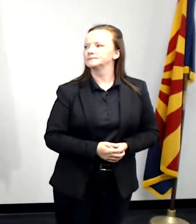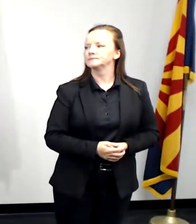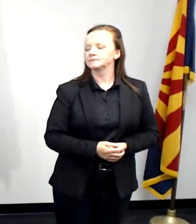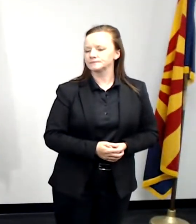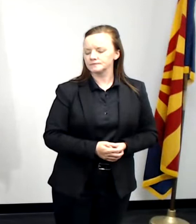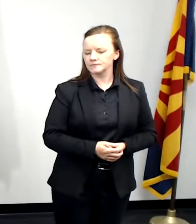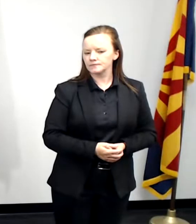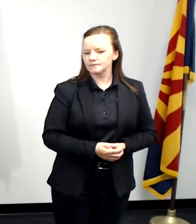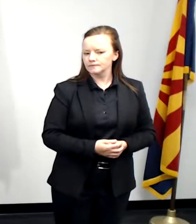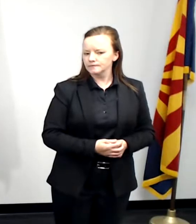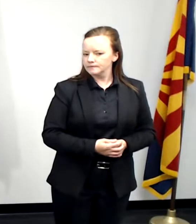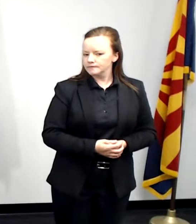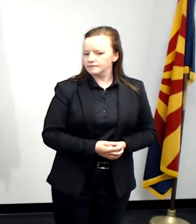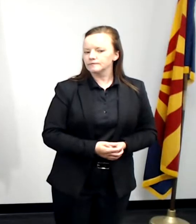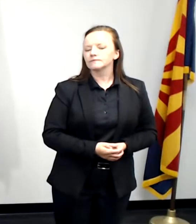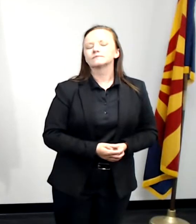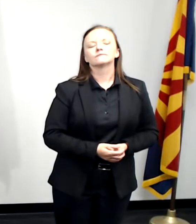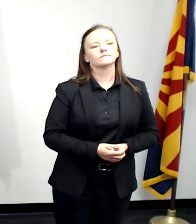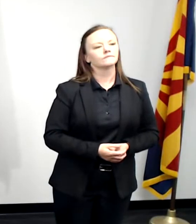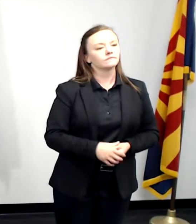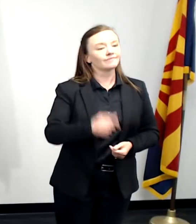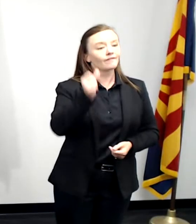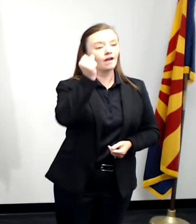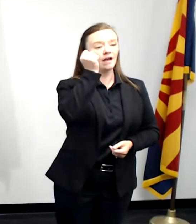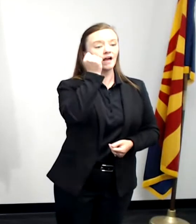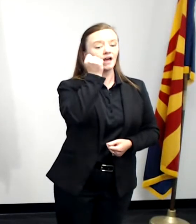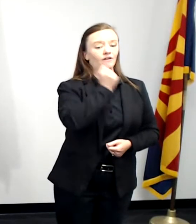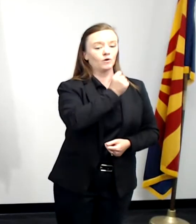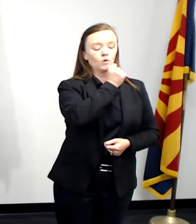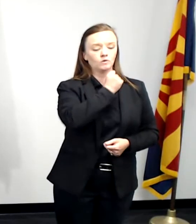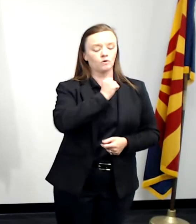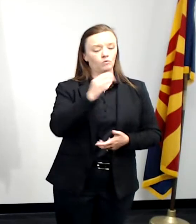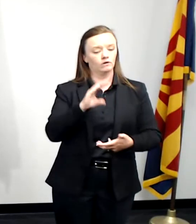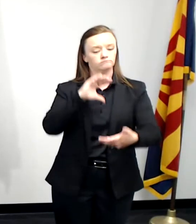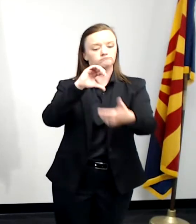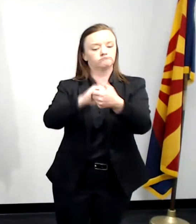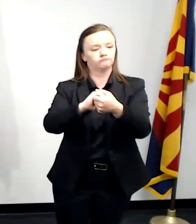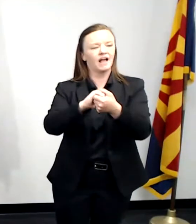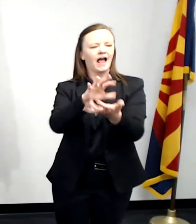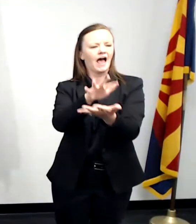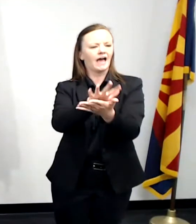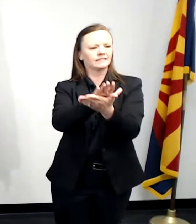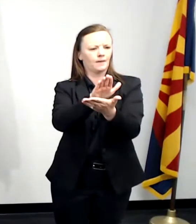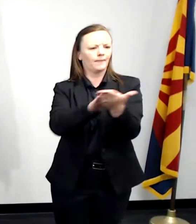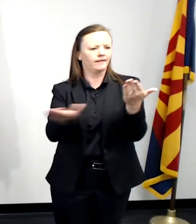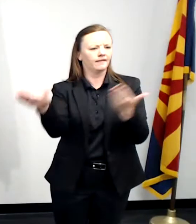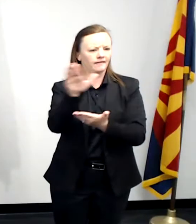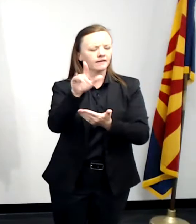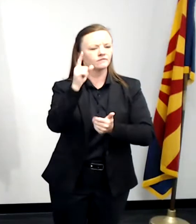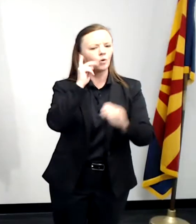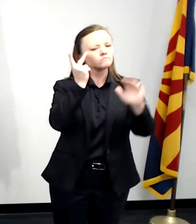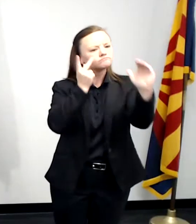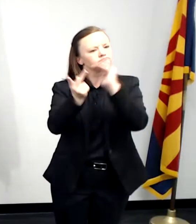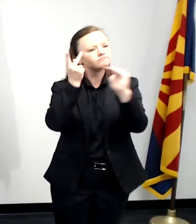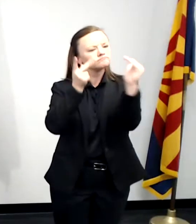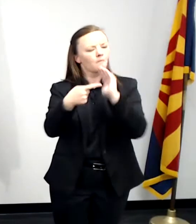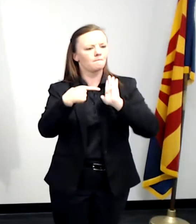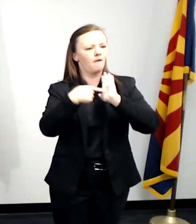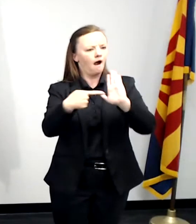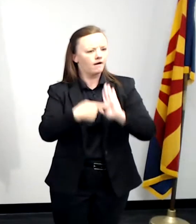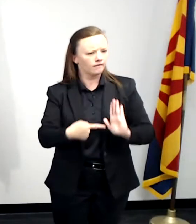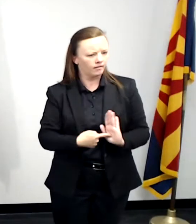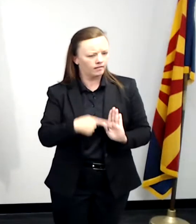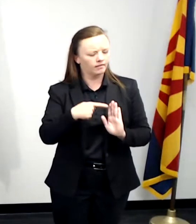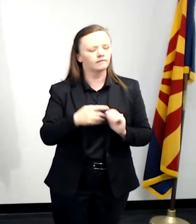So the state is working with academic partners to do modeling. And as you know, there's a lot of other models that are